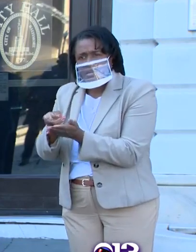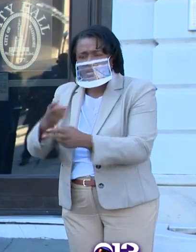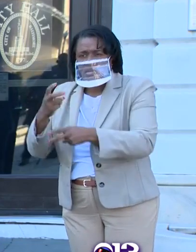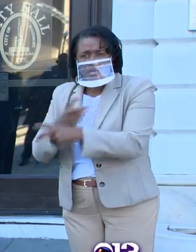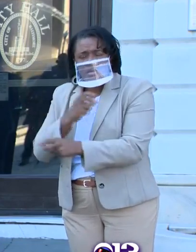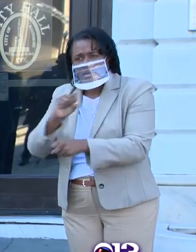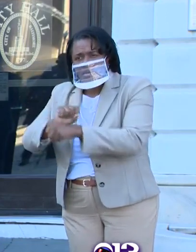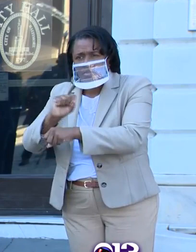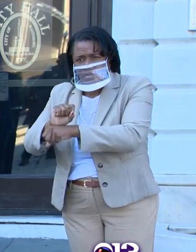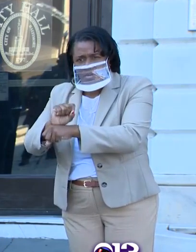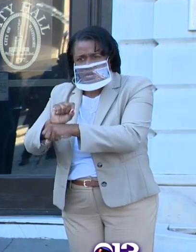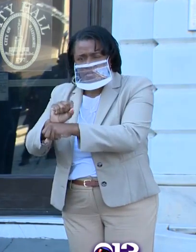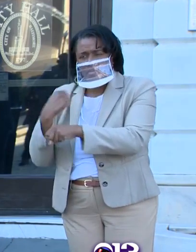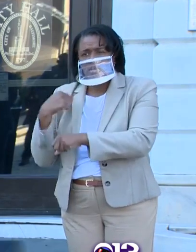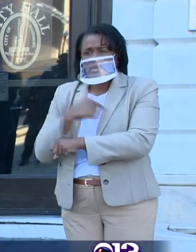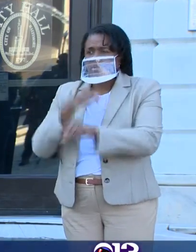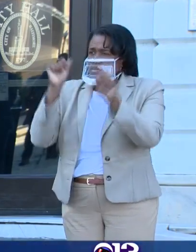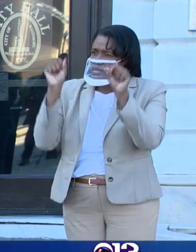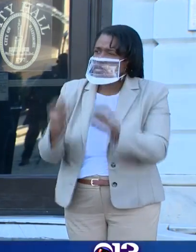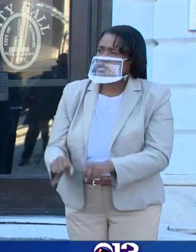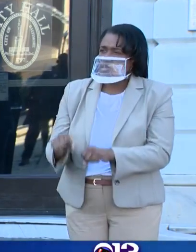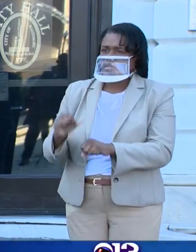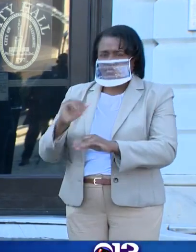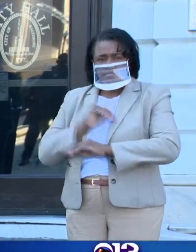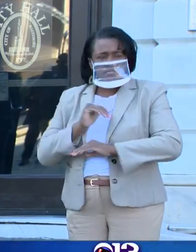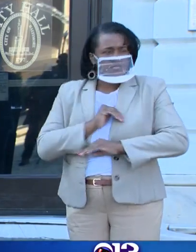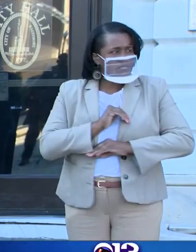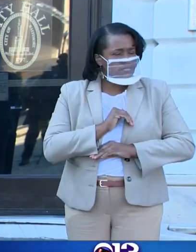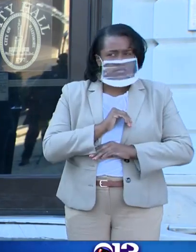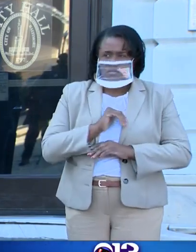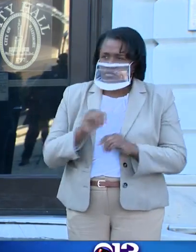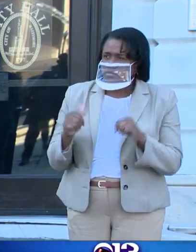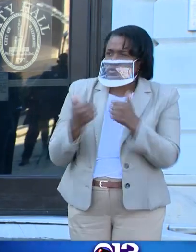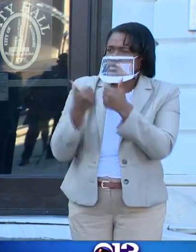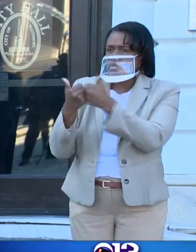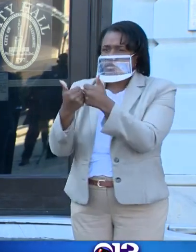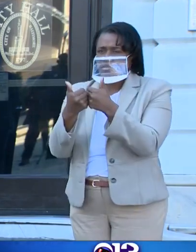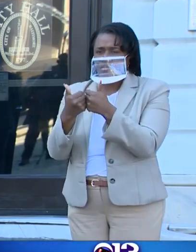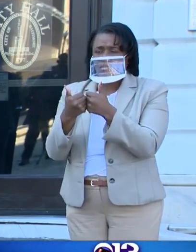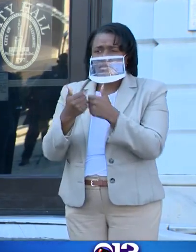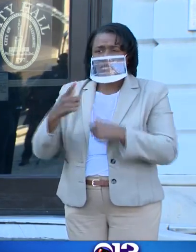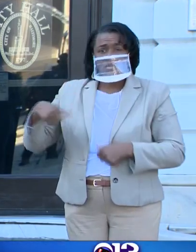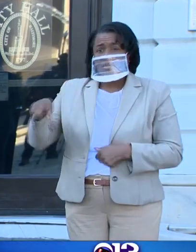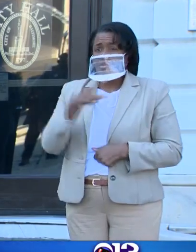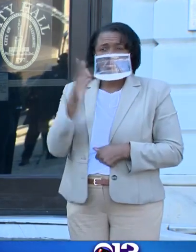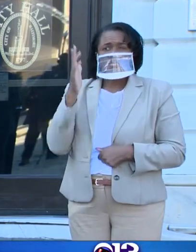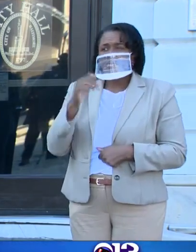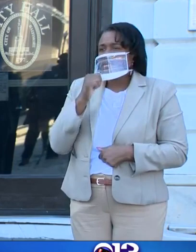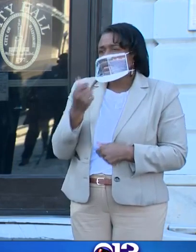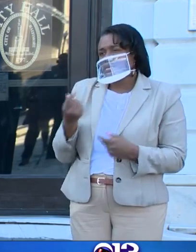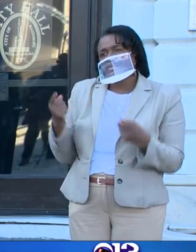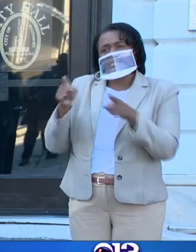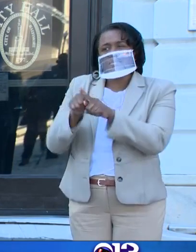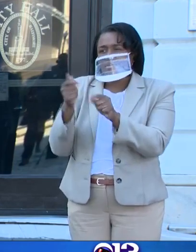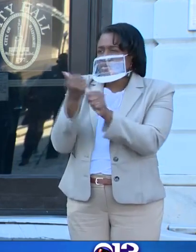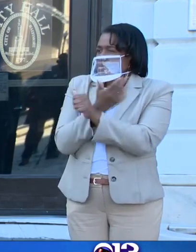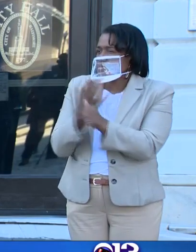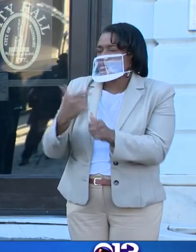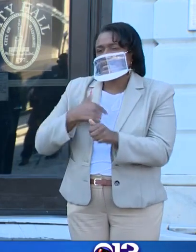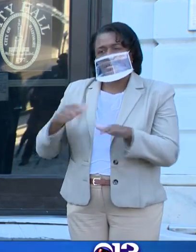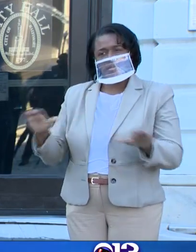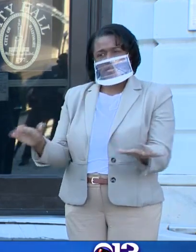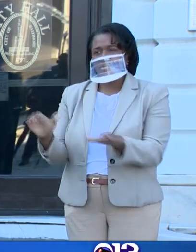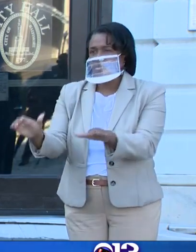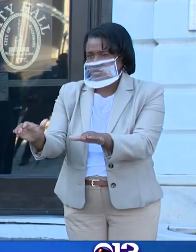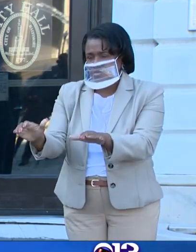hard work, we can meet these challenges. You will not agree with everything that I do,